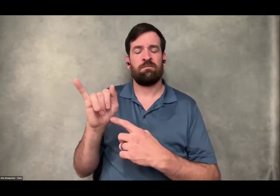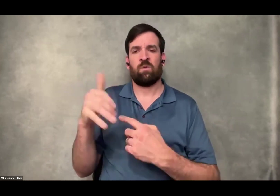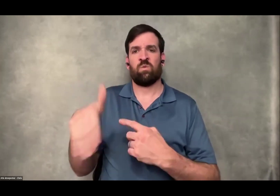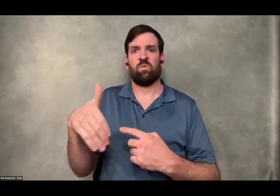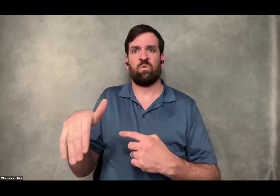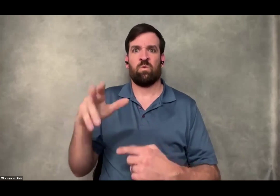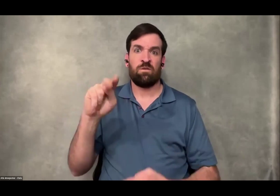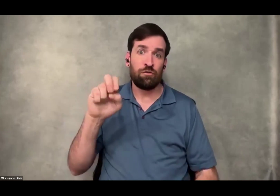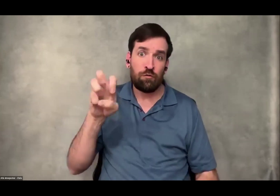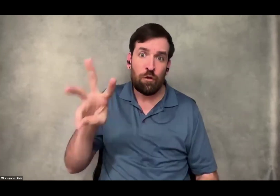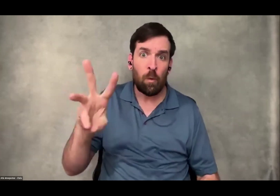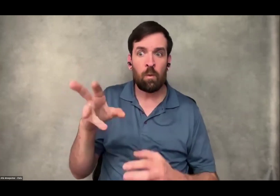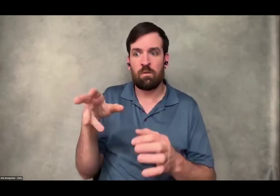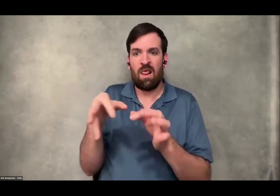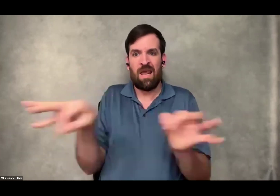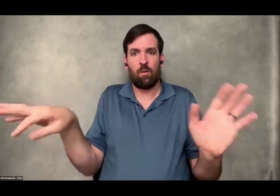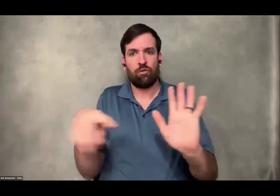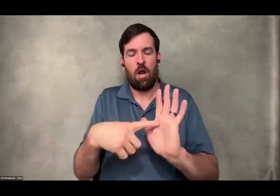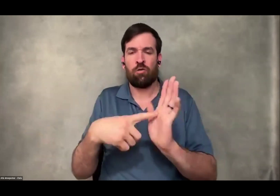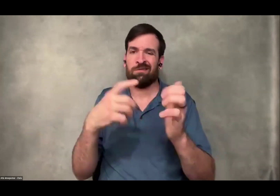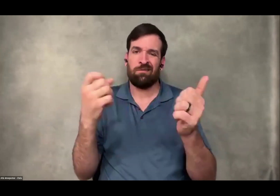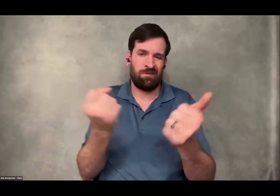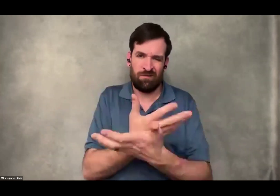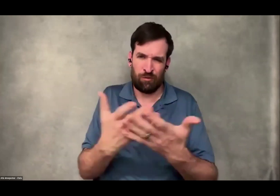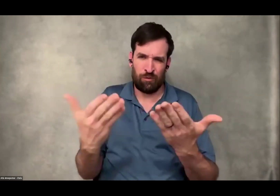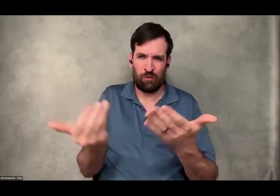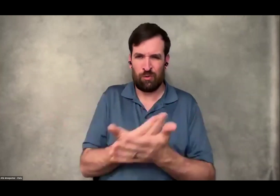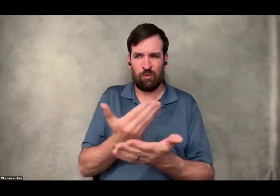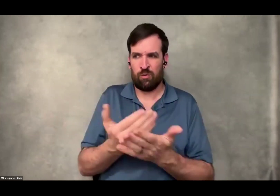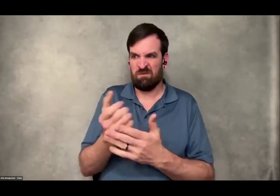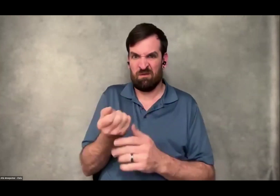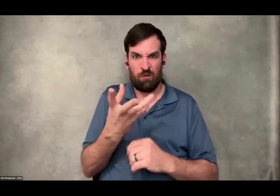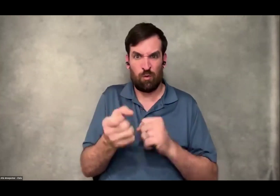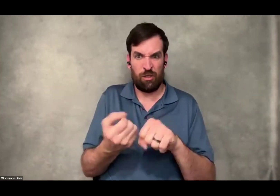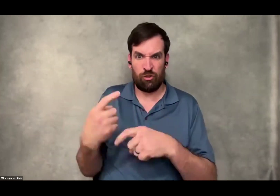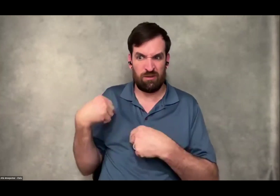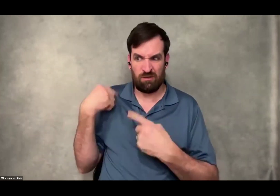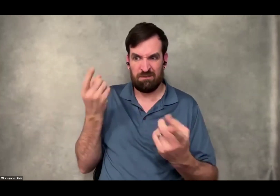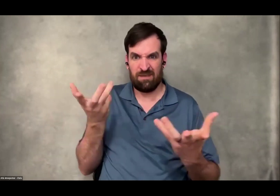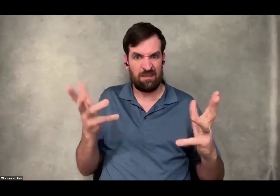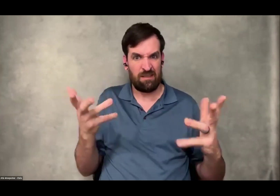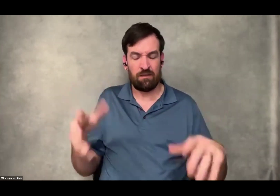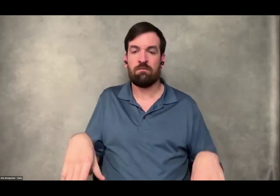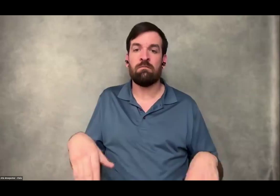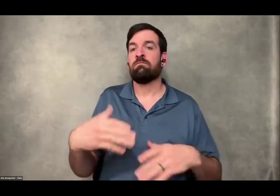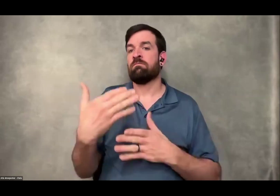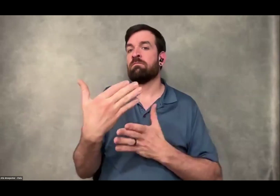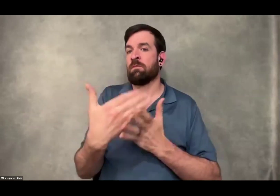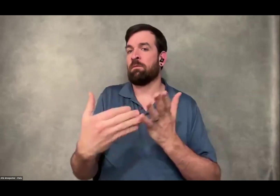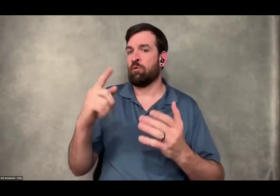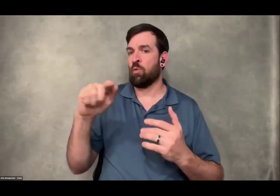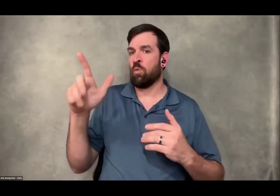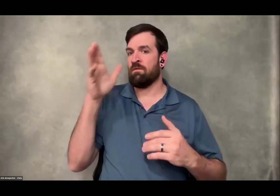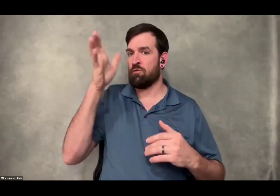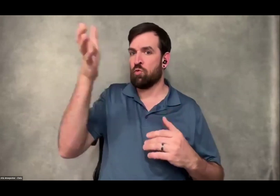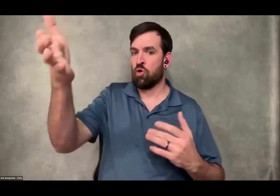new, these language models are all new. It's been a couple of years since this all got started. There will be tools coming up in the